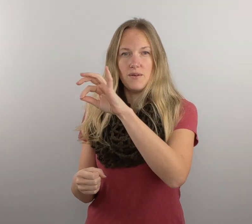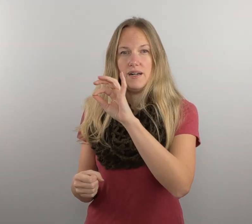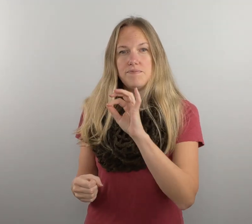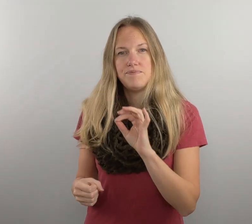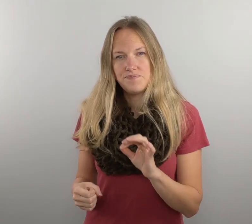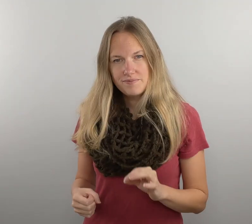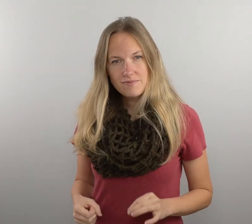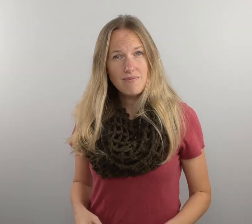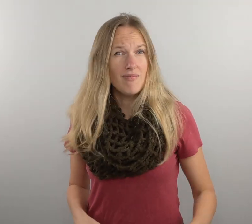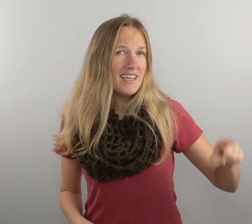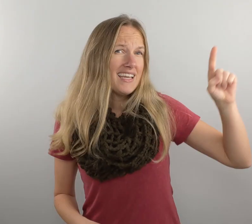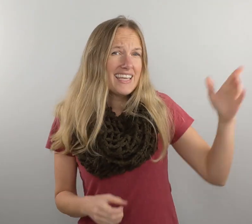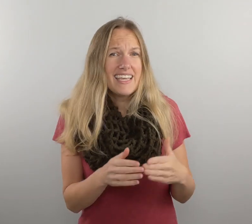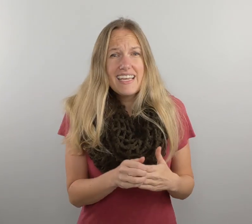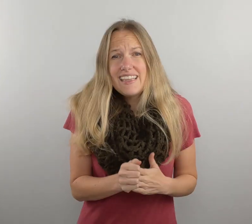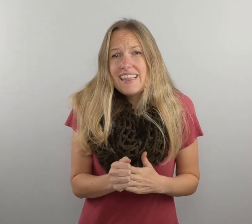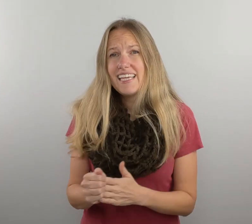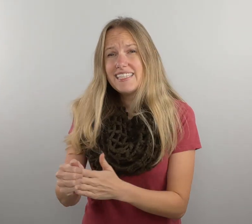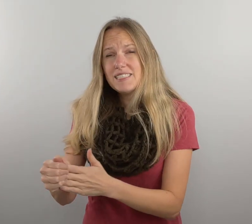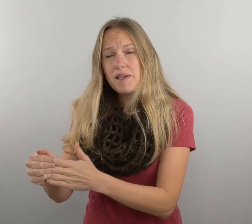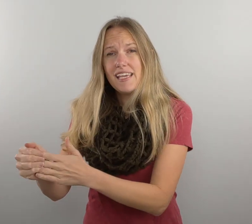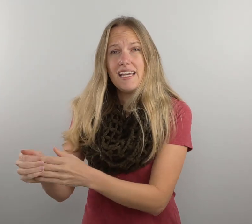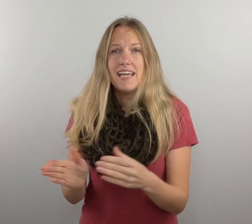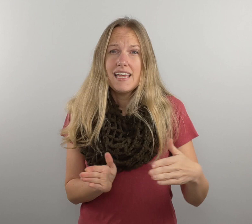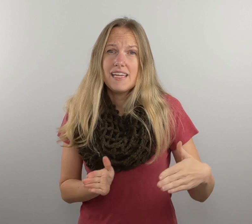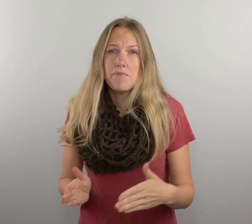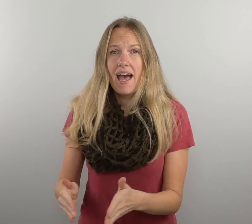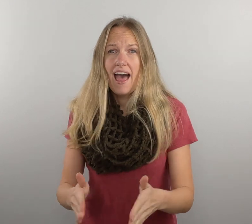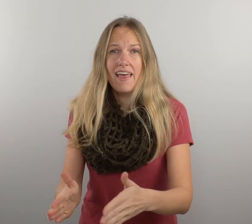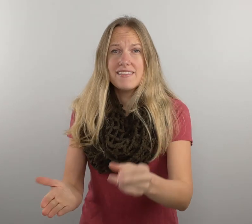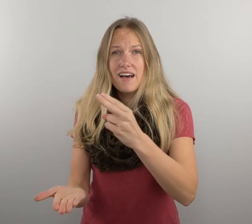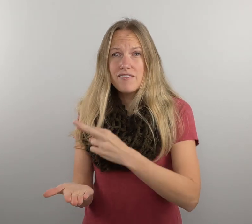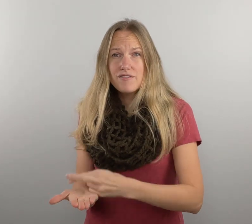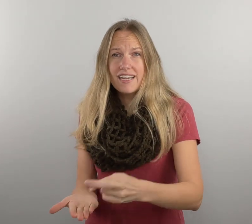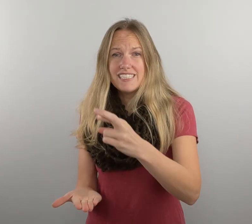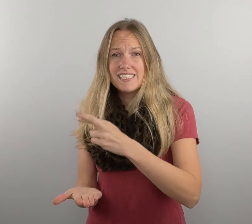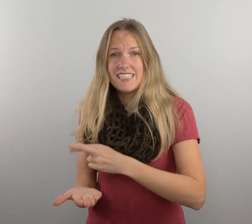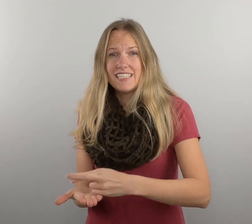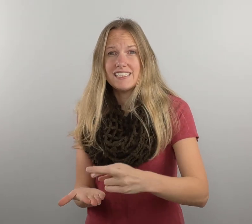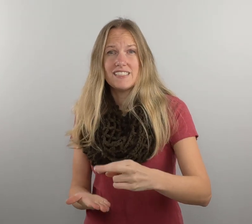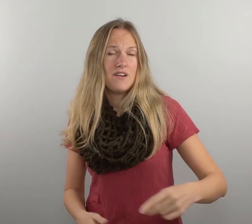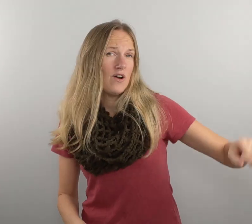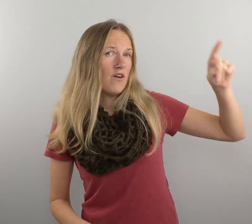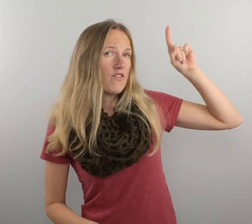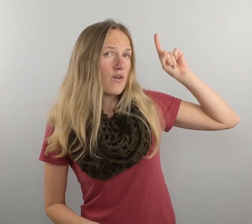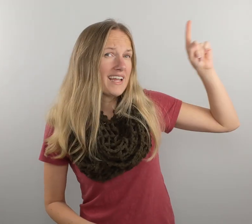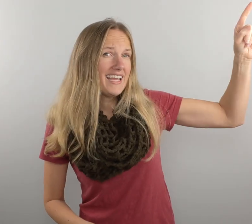soul. He leads me in paths of righteousness for